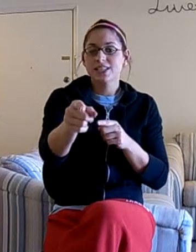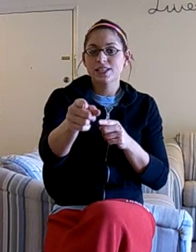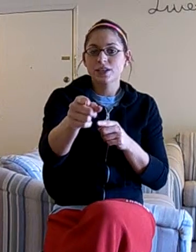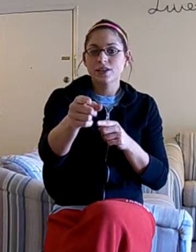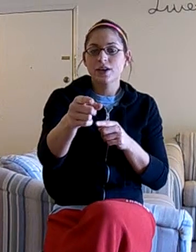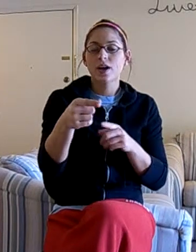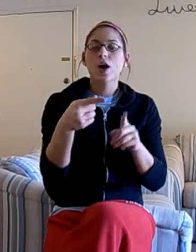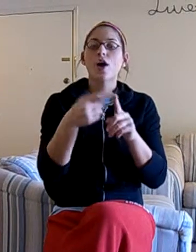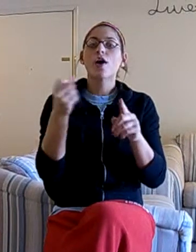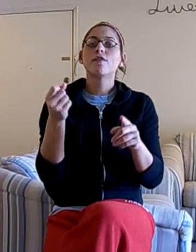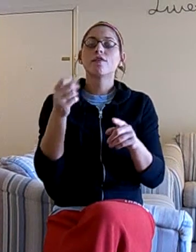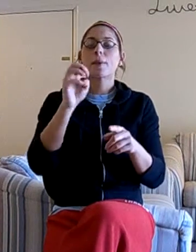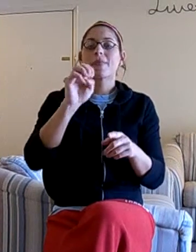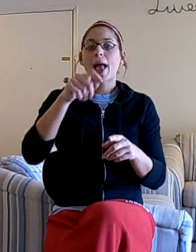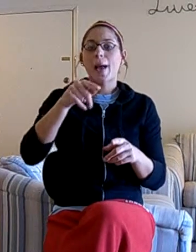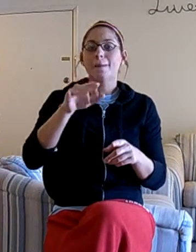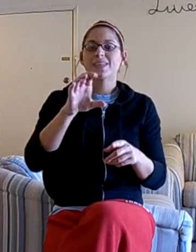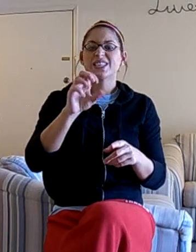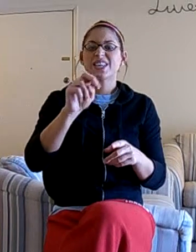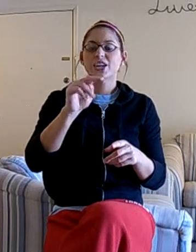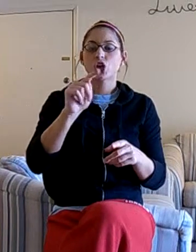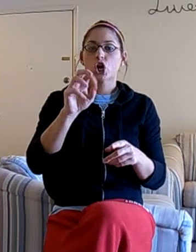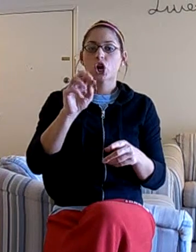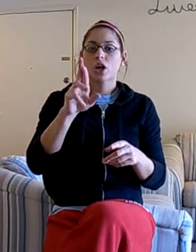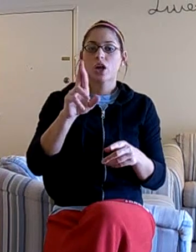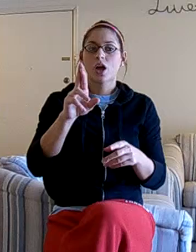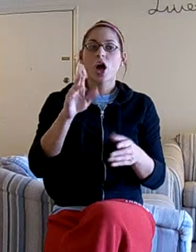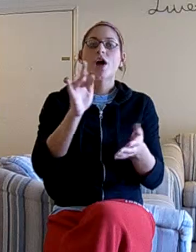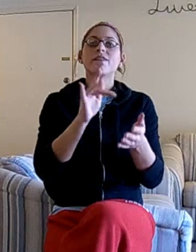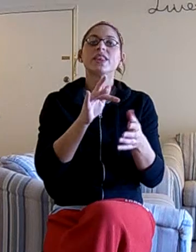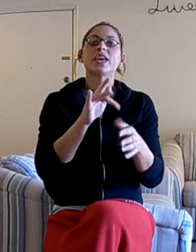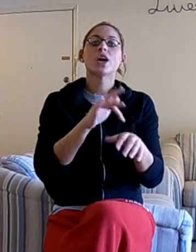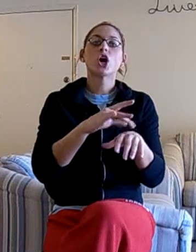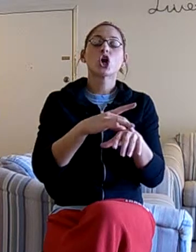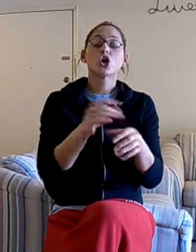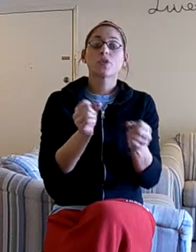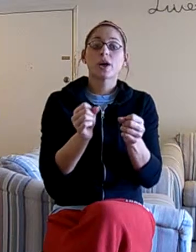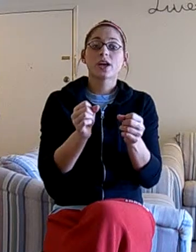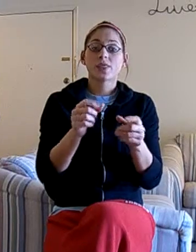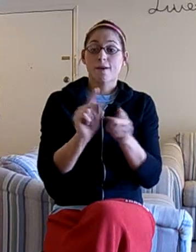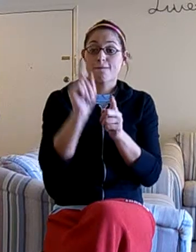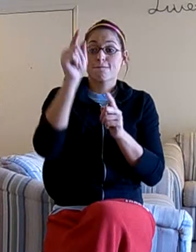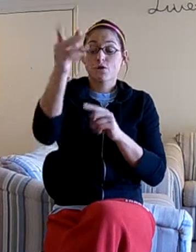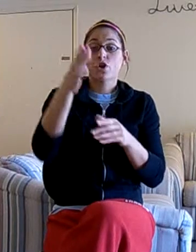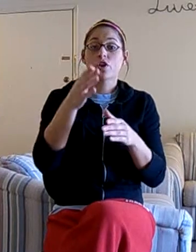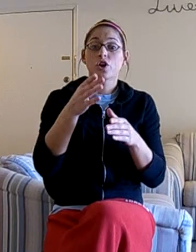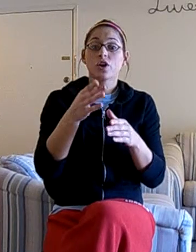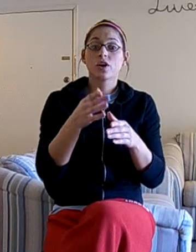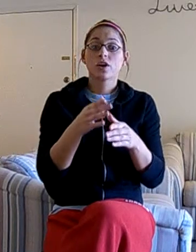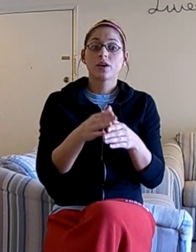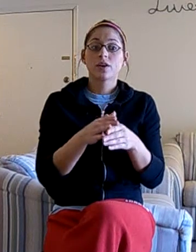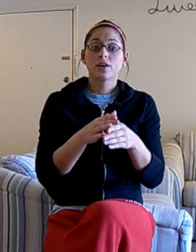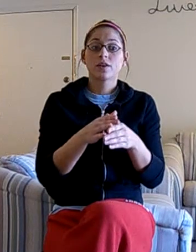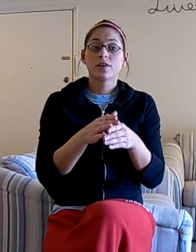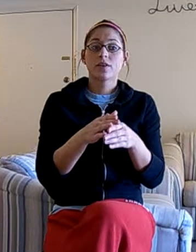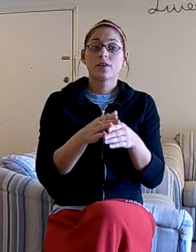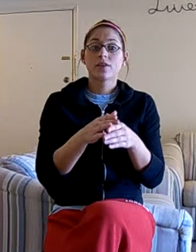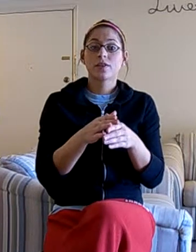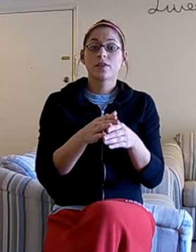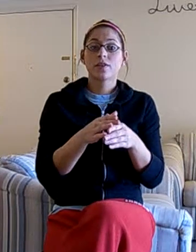the epicenter of an earthquake. The further the distance is between the P wave and S wave, the further that seismograph station